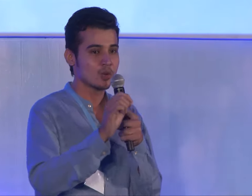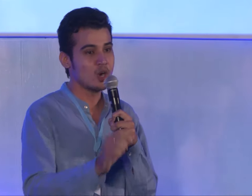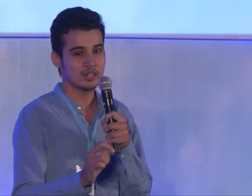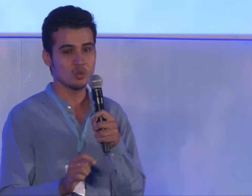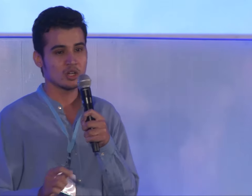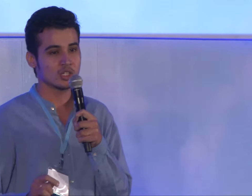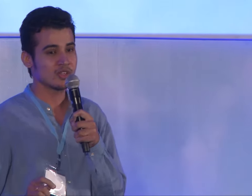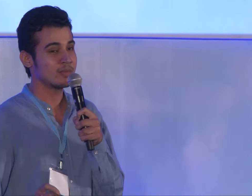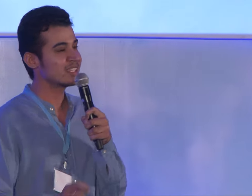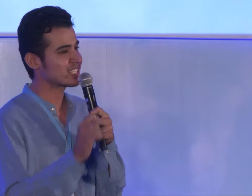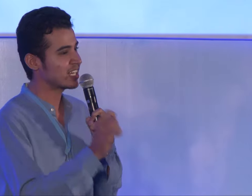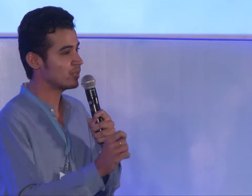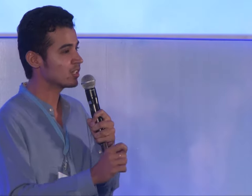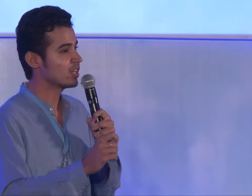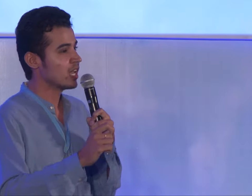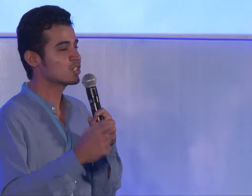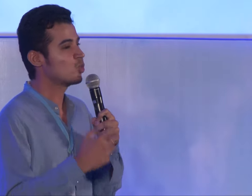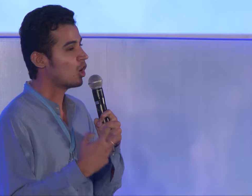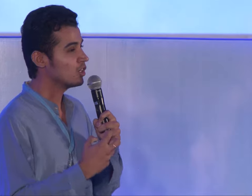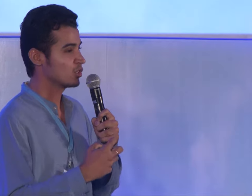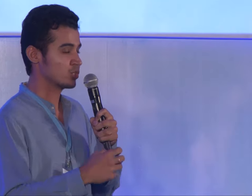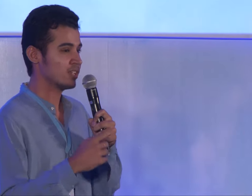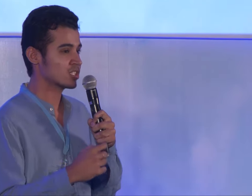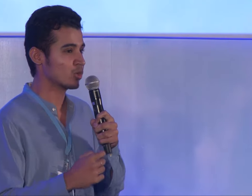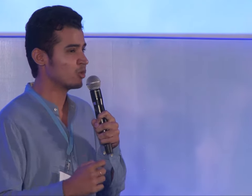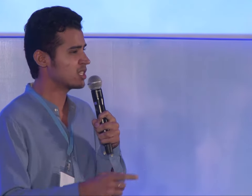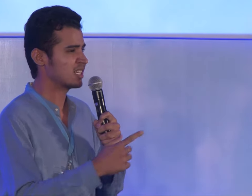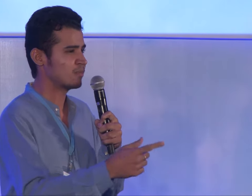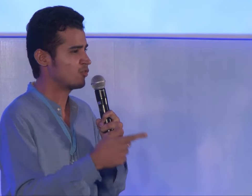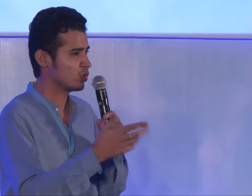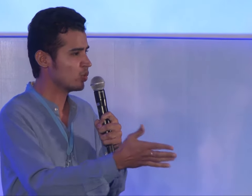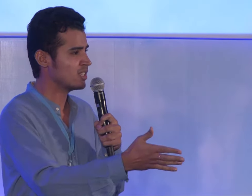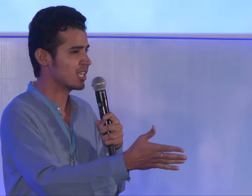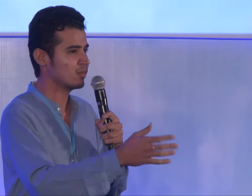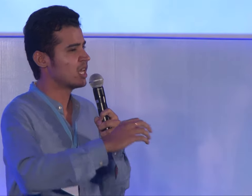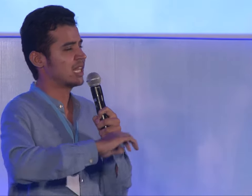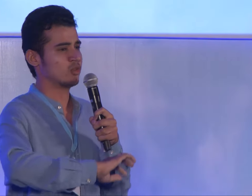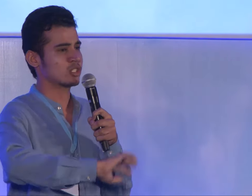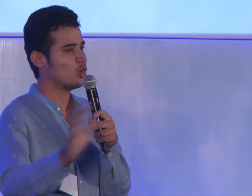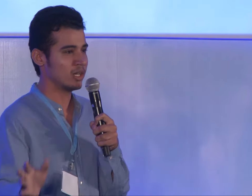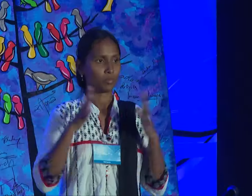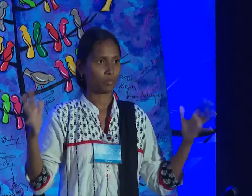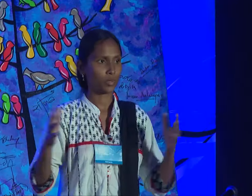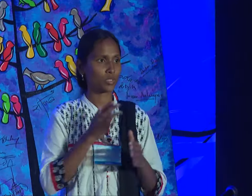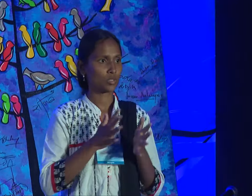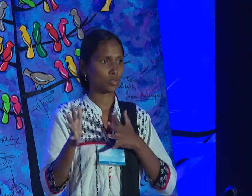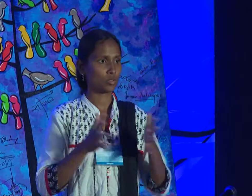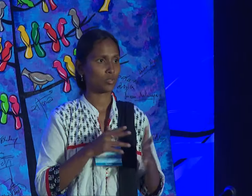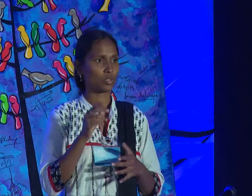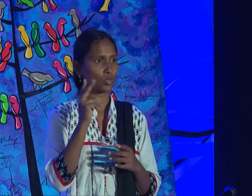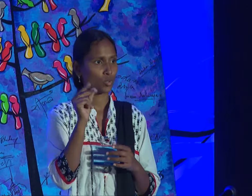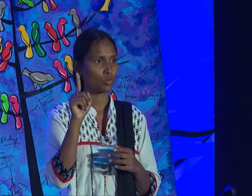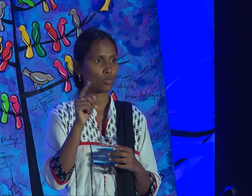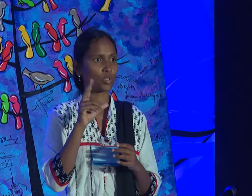we wanted to work on the film. His excitement, his want to say his story, because he said that before you guys came, there was nobody who came to me. There was